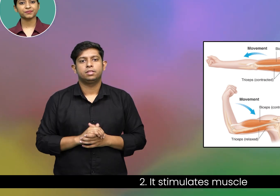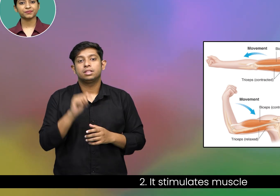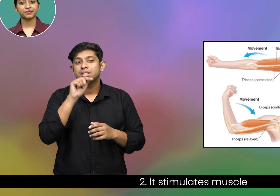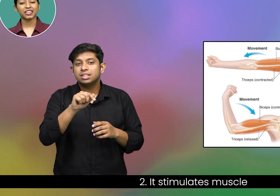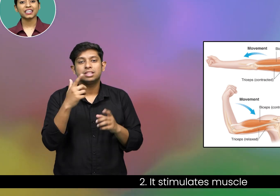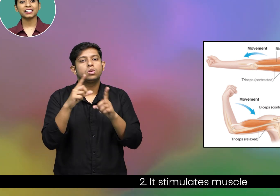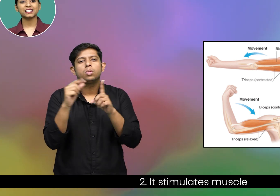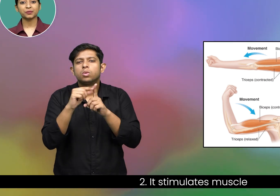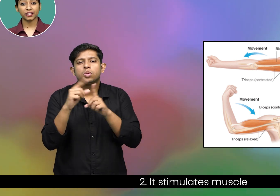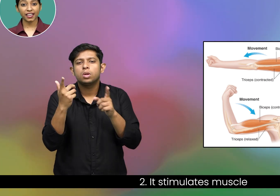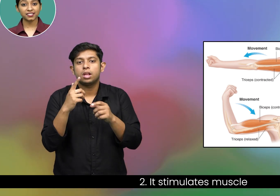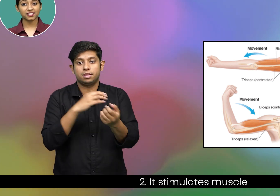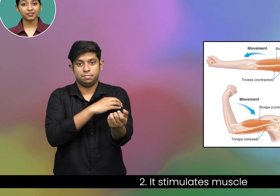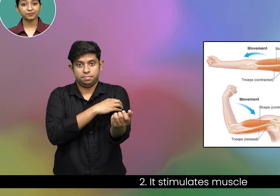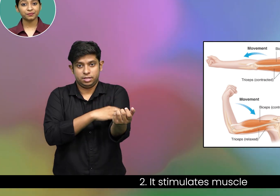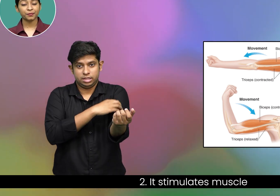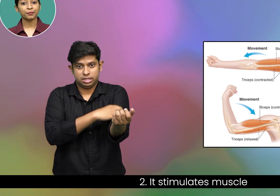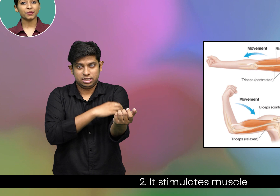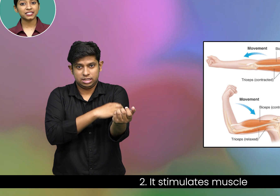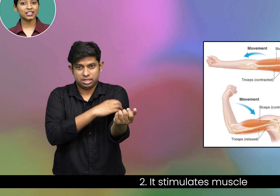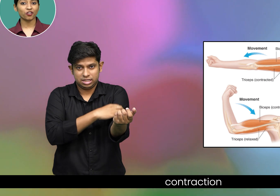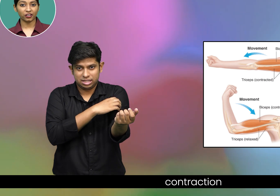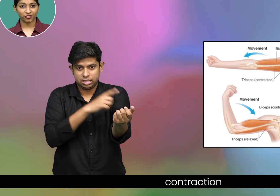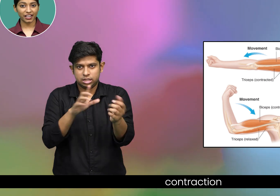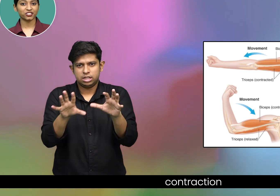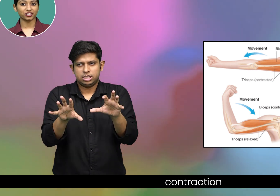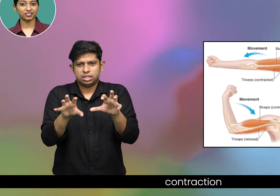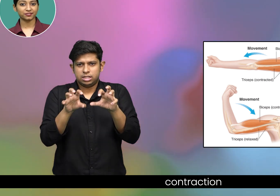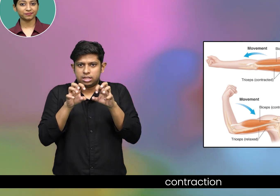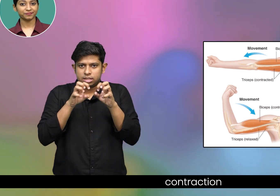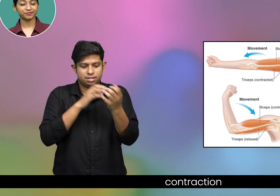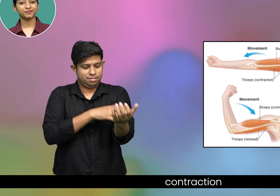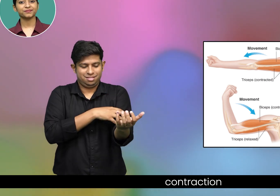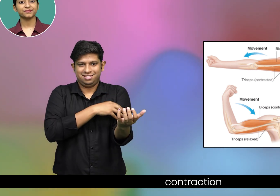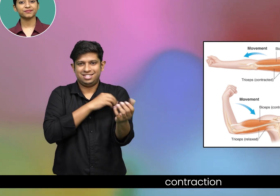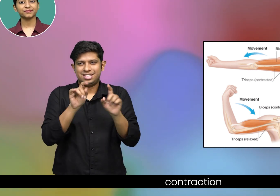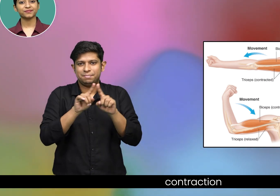activities. It stimulates muscle contraction,